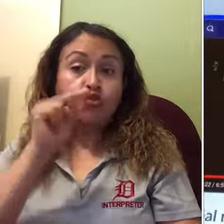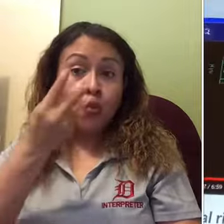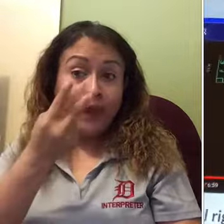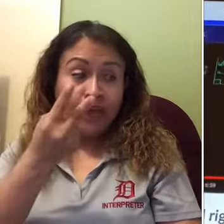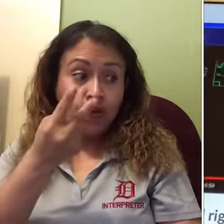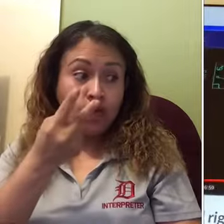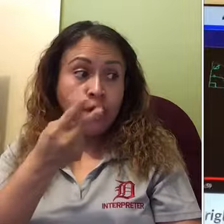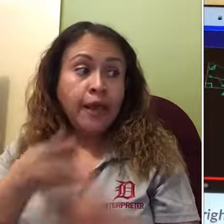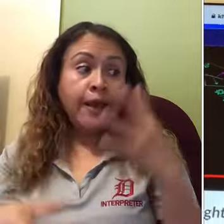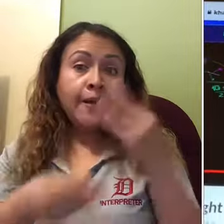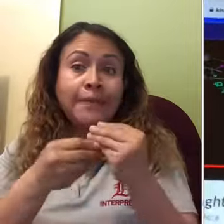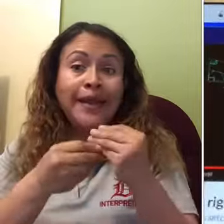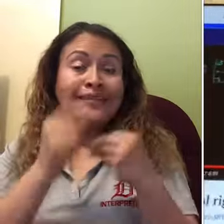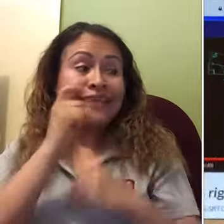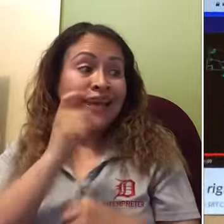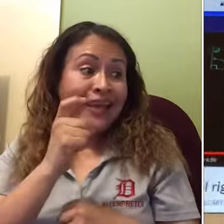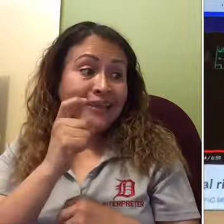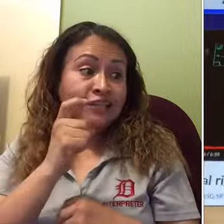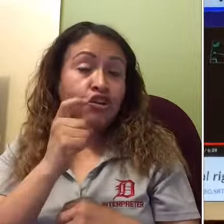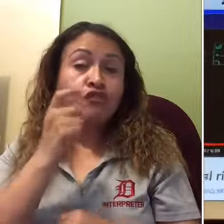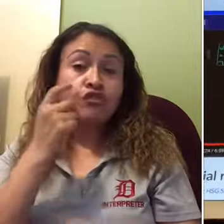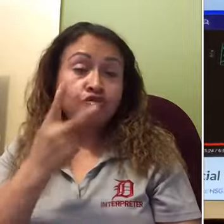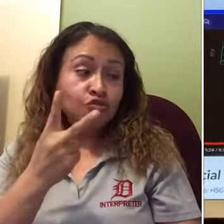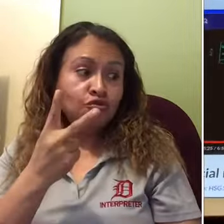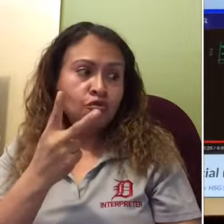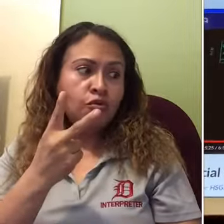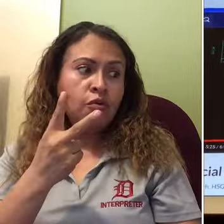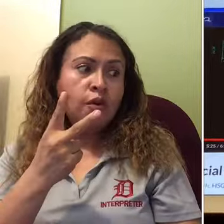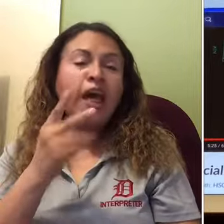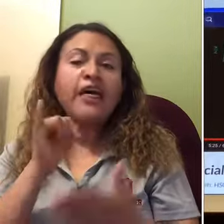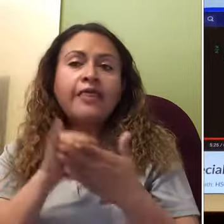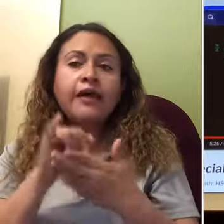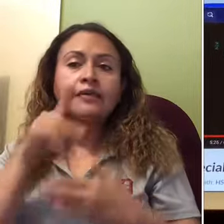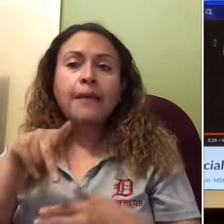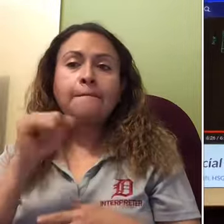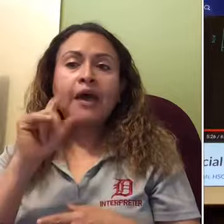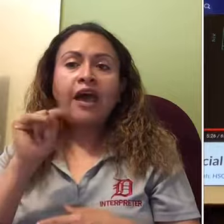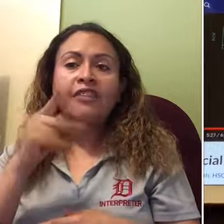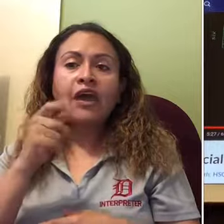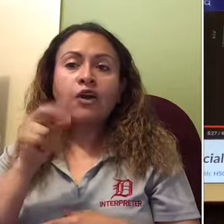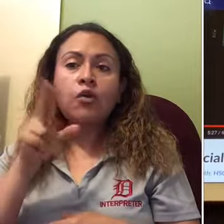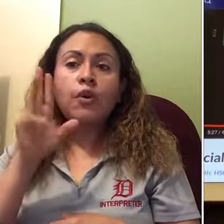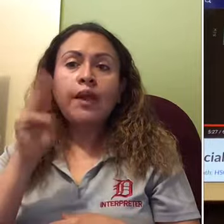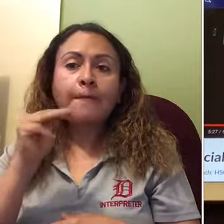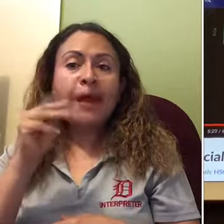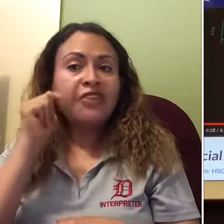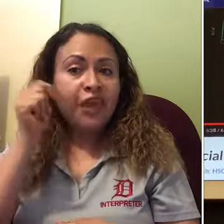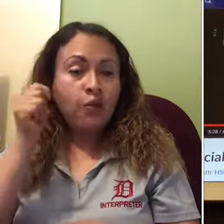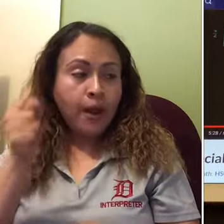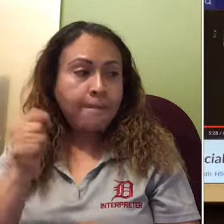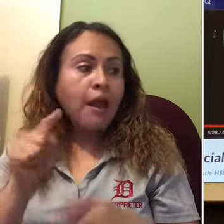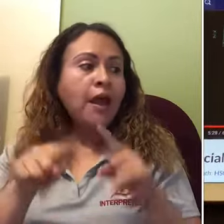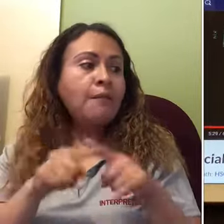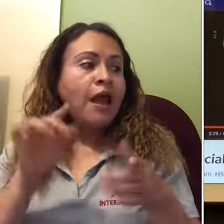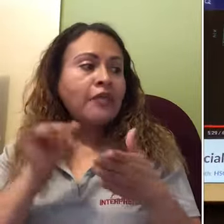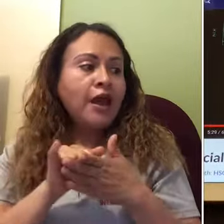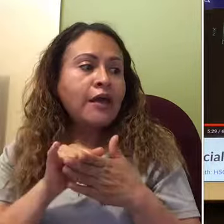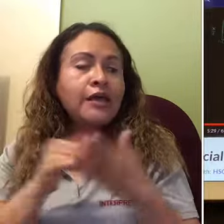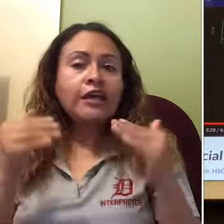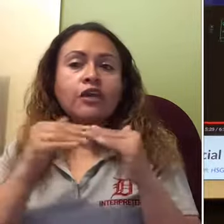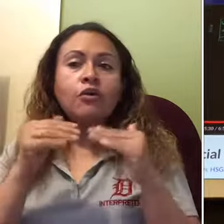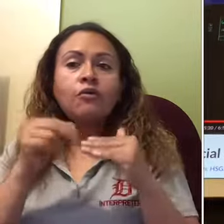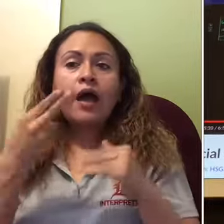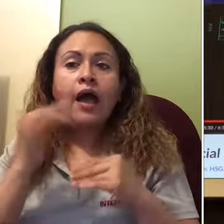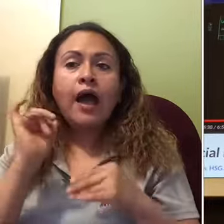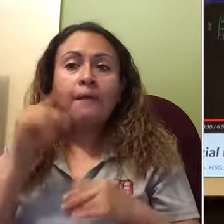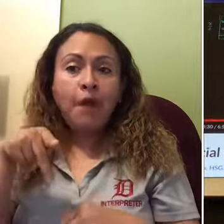squared plus x over 2 squared. This is just straight out of the Pythagorean theorem. Plus x over 2 squared is going to equal this hypotenuse squared. Is